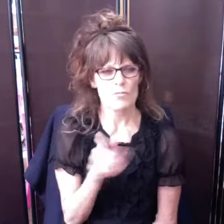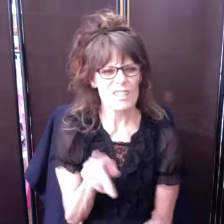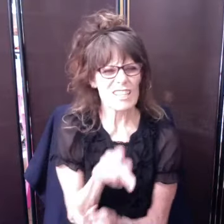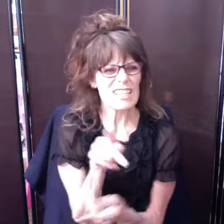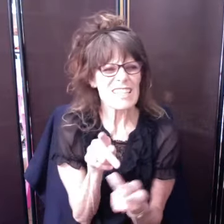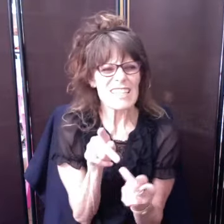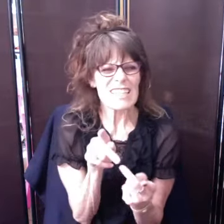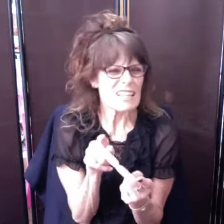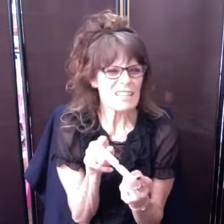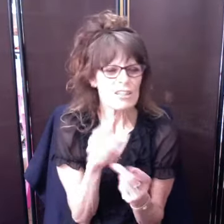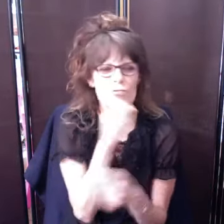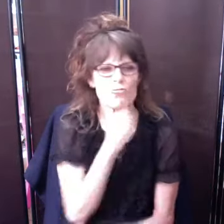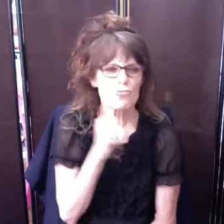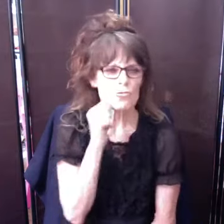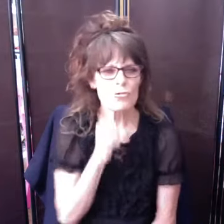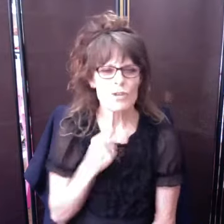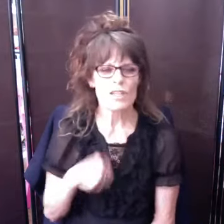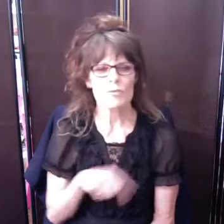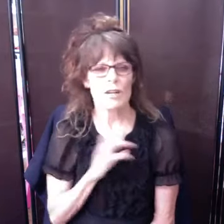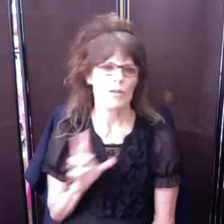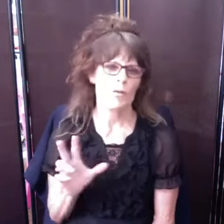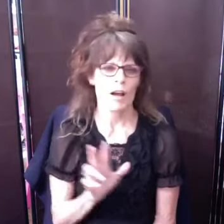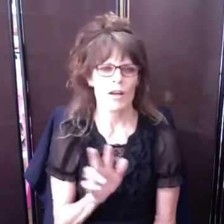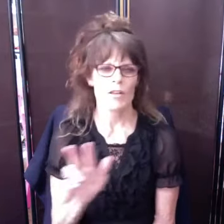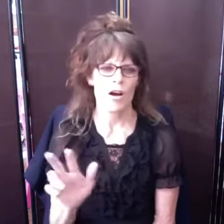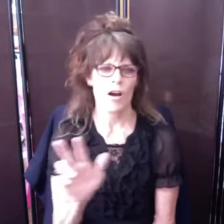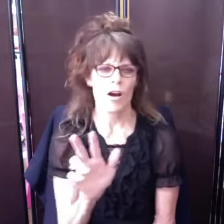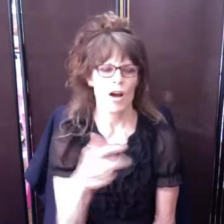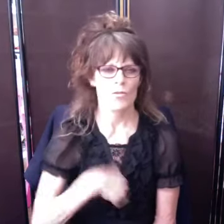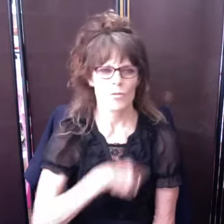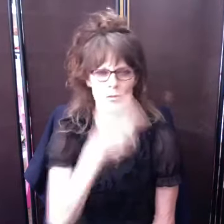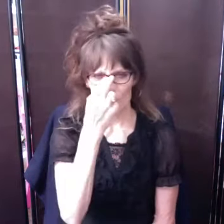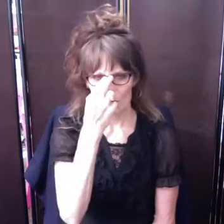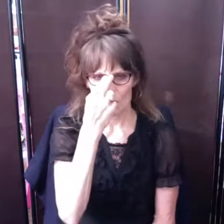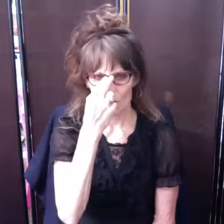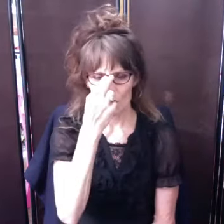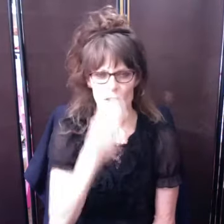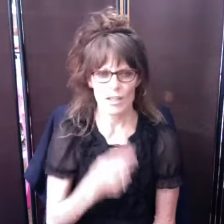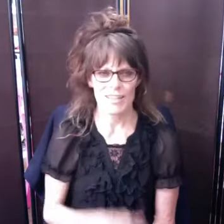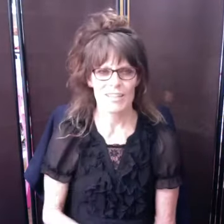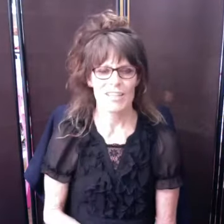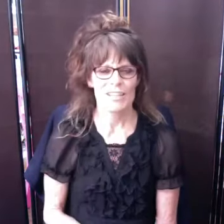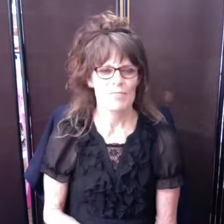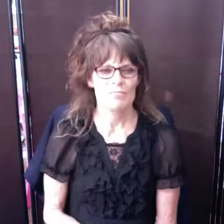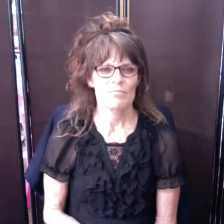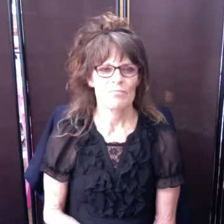the halls. Woodrow Wilson High School, you probably didn't have anybody that nerdy that is allowed to live in Southern California, but they're here. They're over